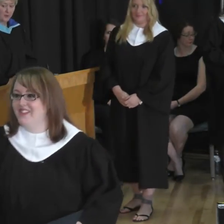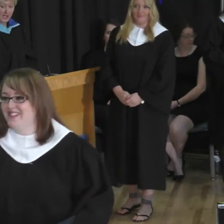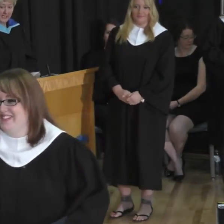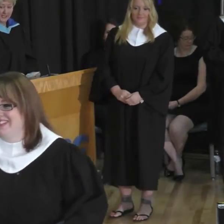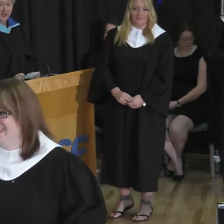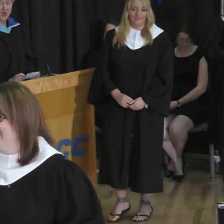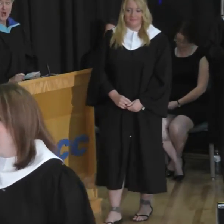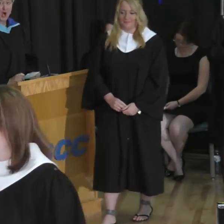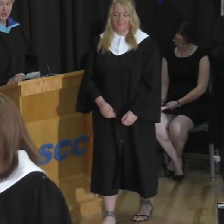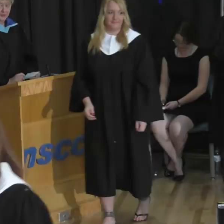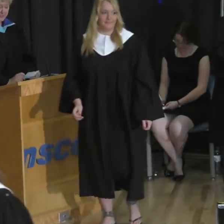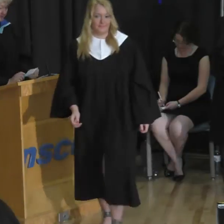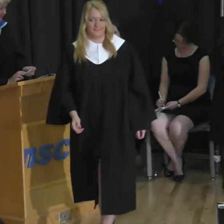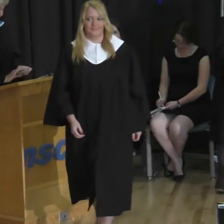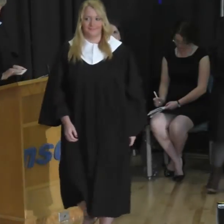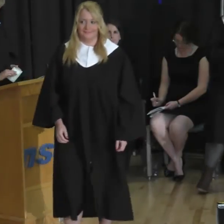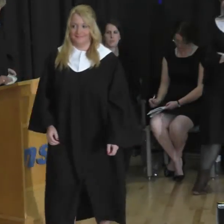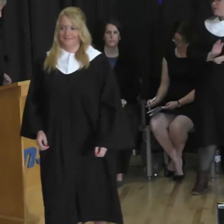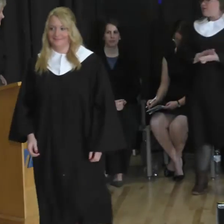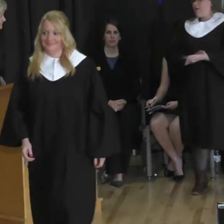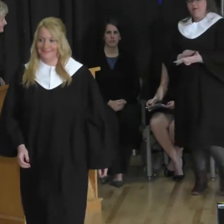Samantha Riley, honors.